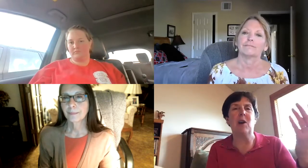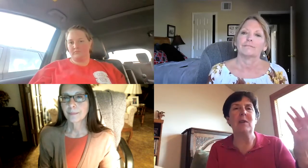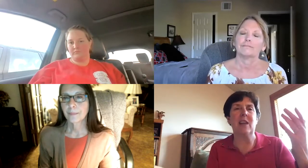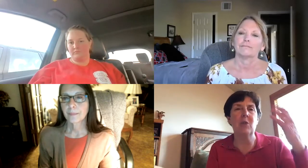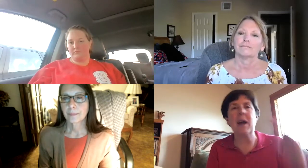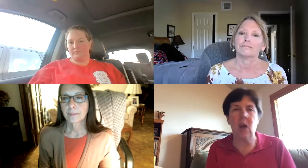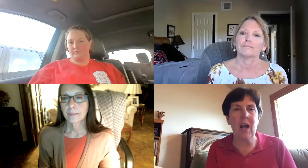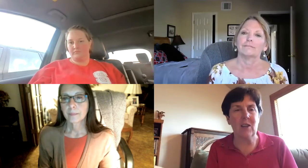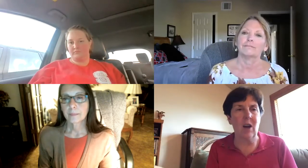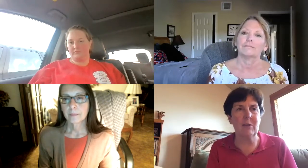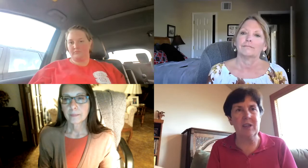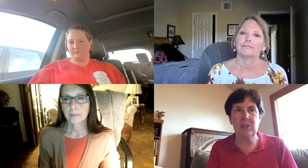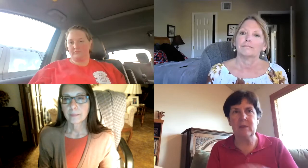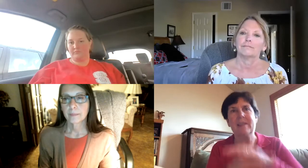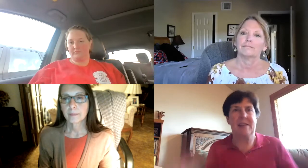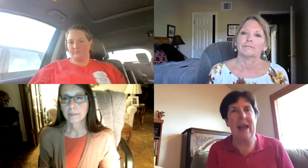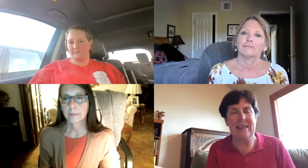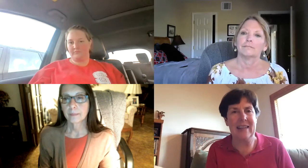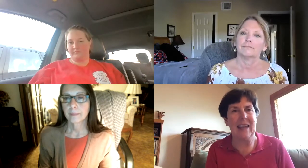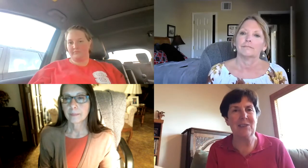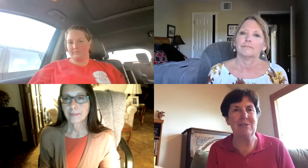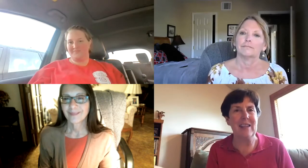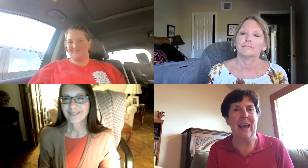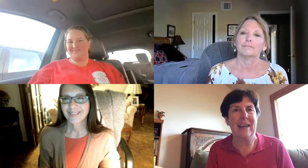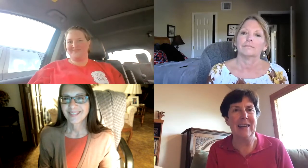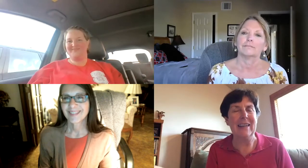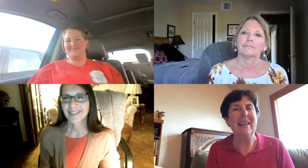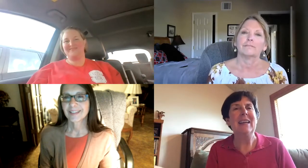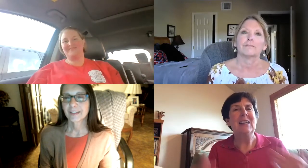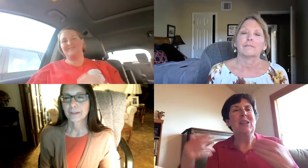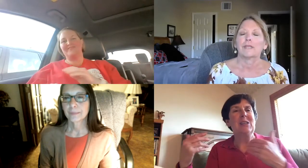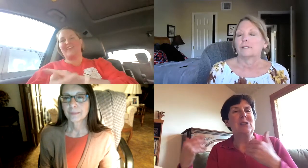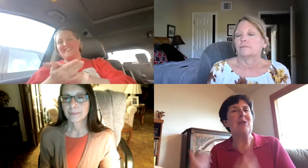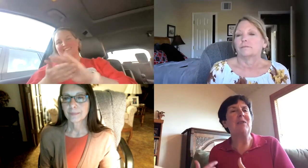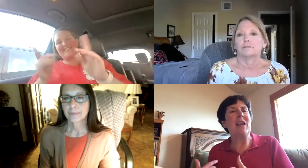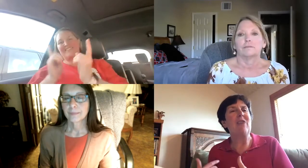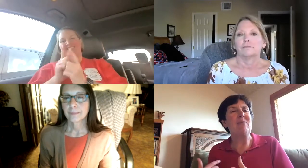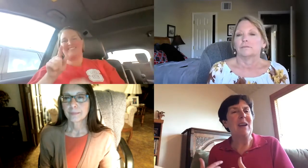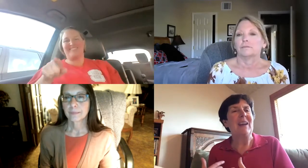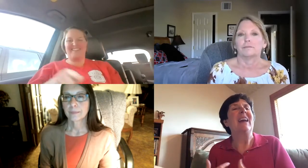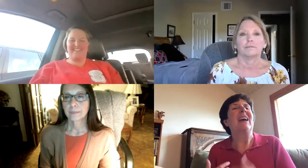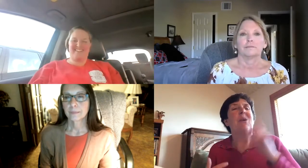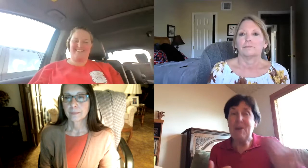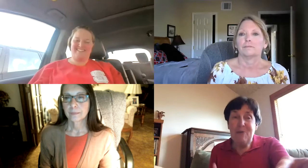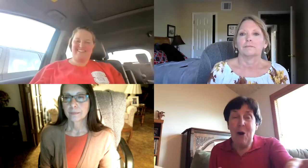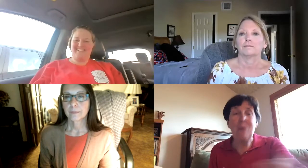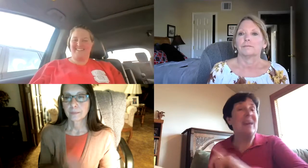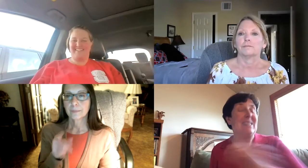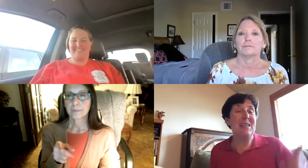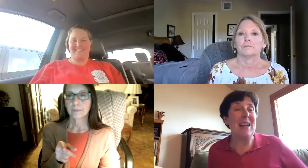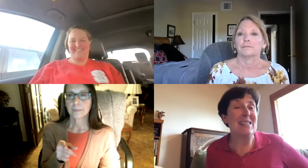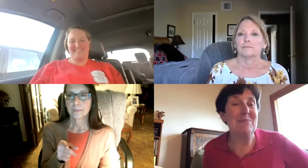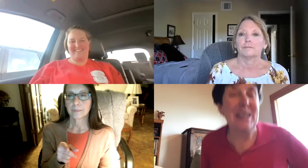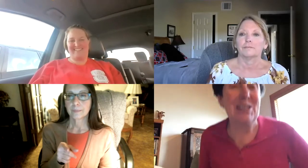kids would always say, oh my God, the conversation was exactly like you said. Mm-hmm. So then the deaf, before we